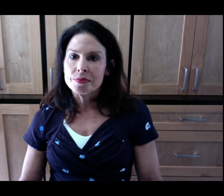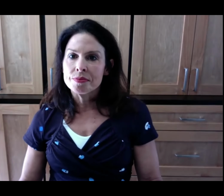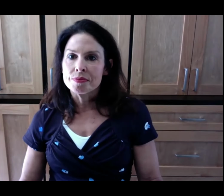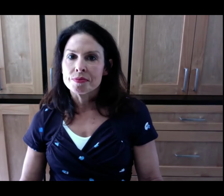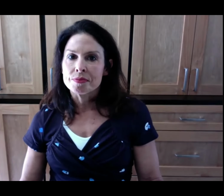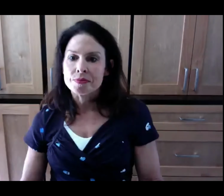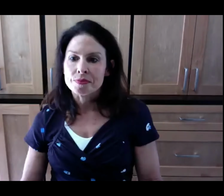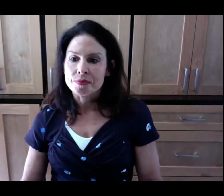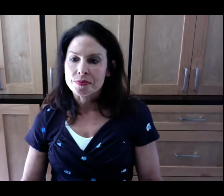also.